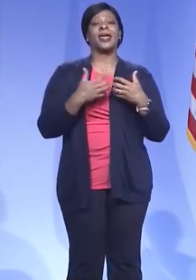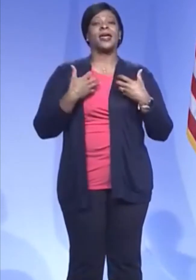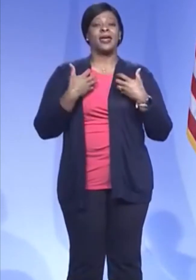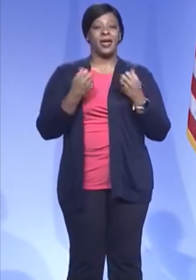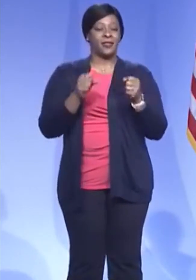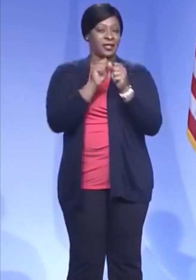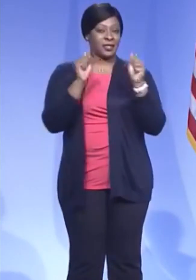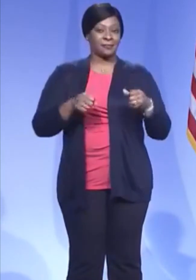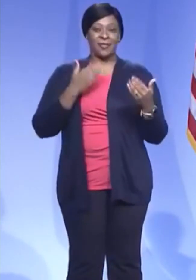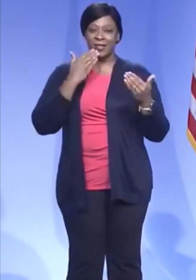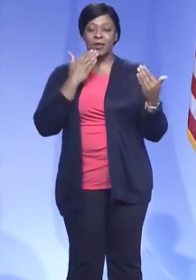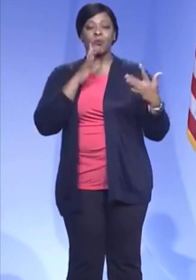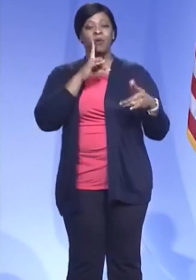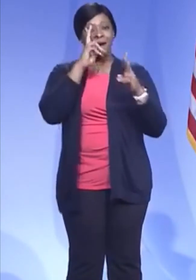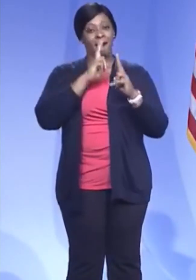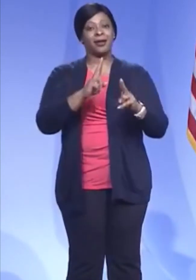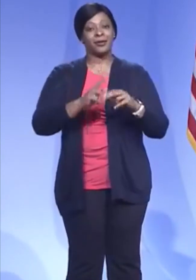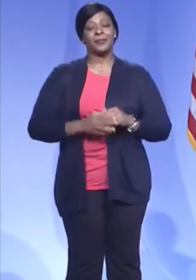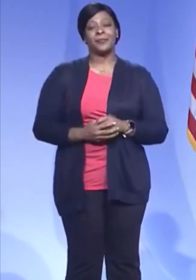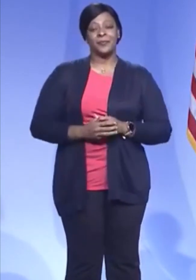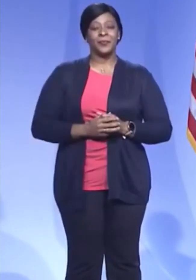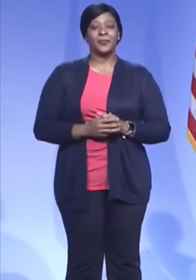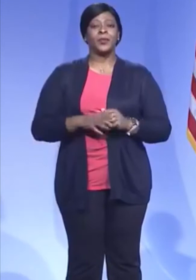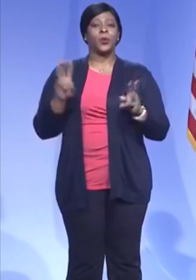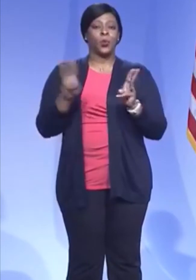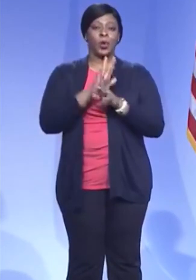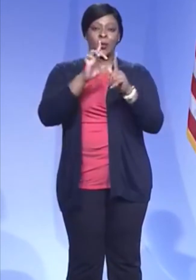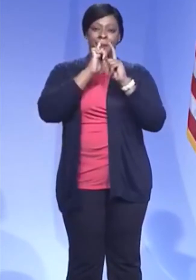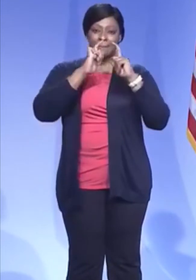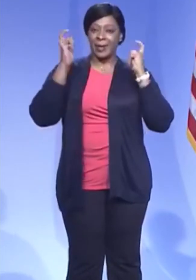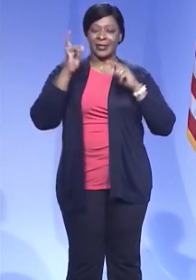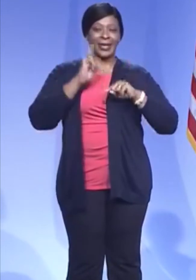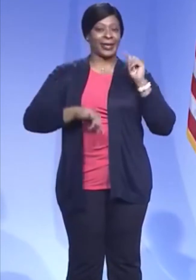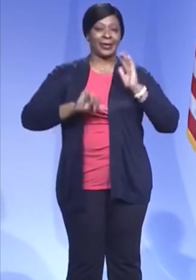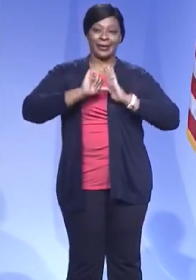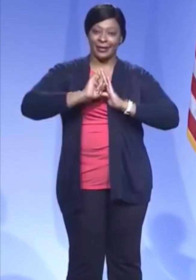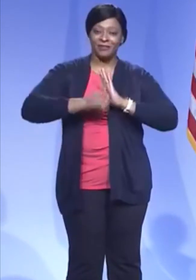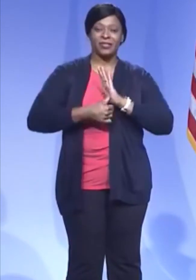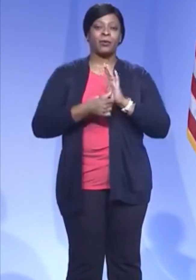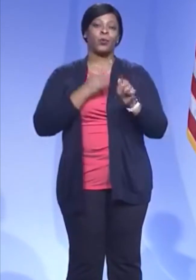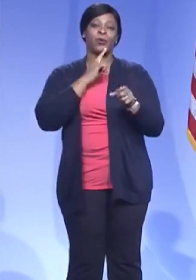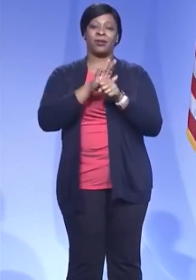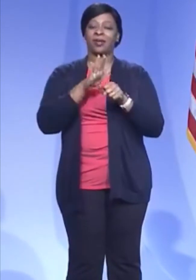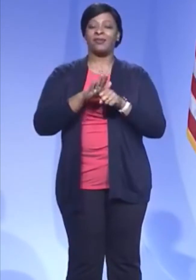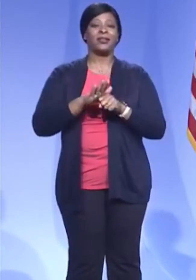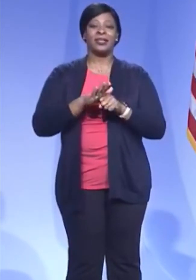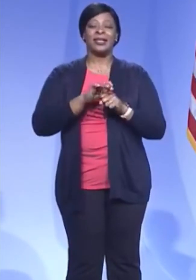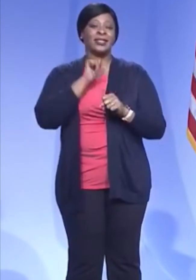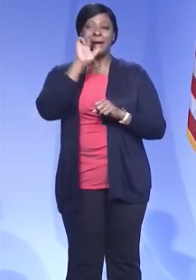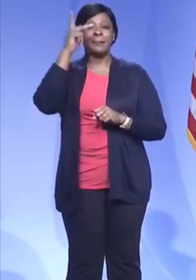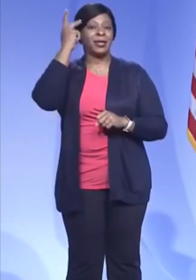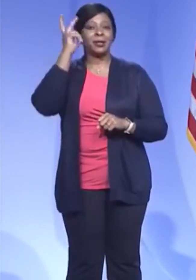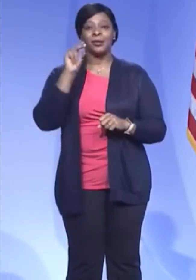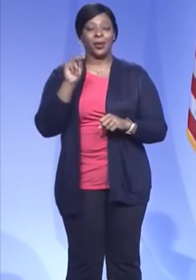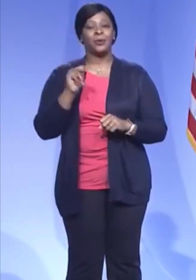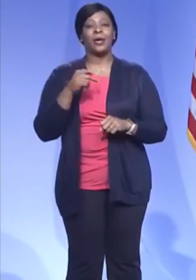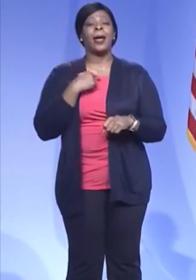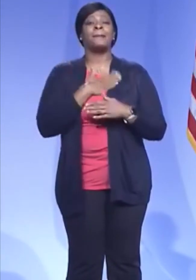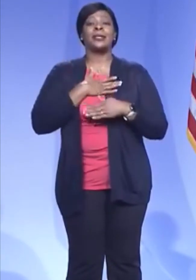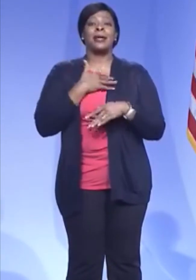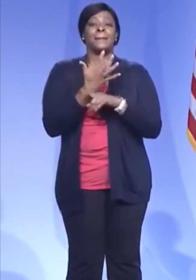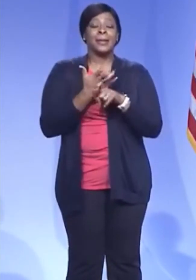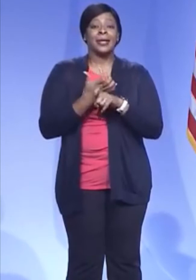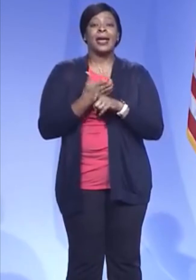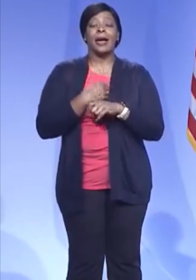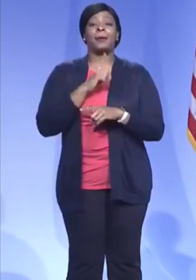you. It's an honor. Wearing your mask, I can't emphasize enough, it's not political, folks. Please, I'm begging you, I'm